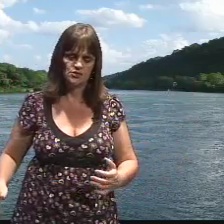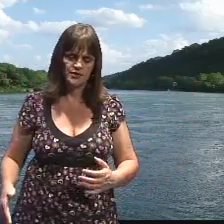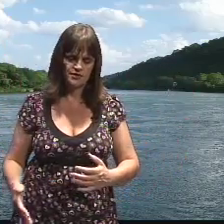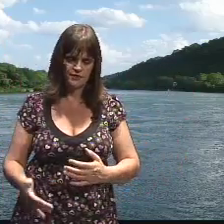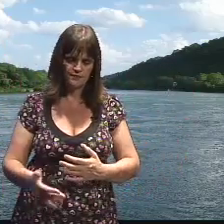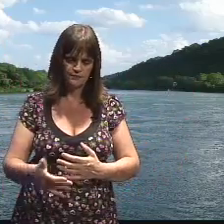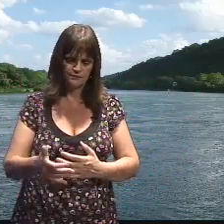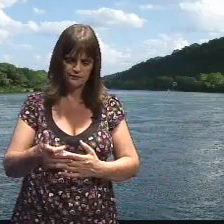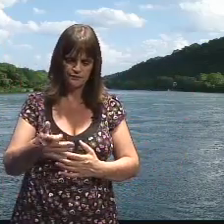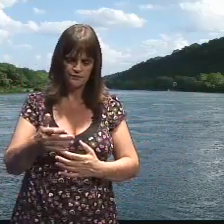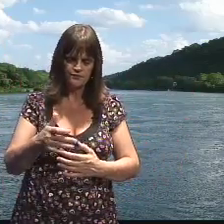with.